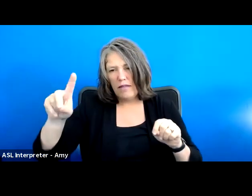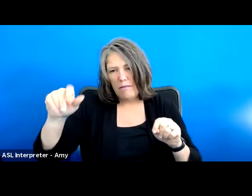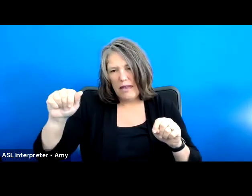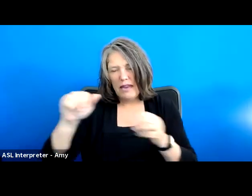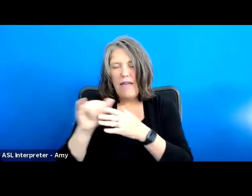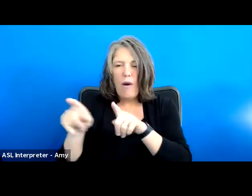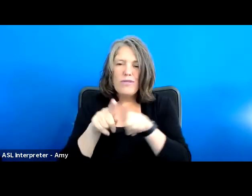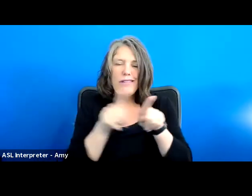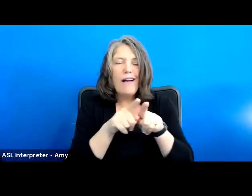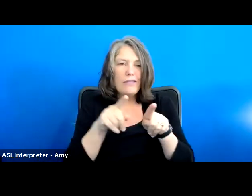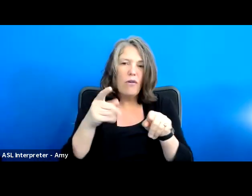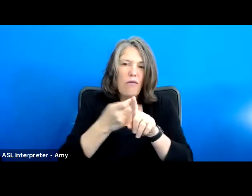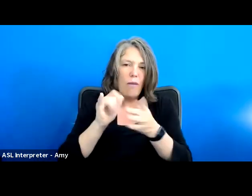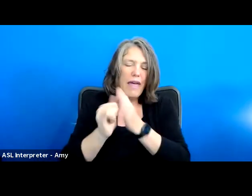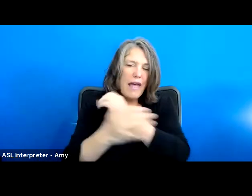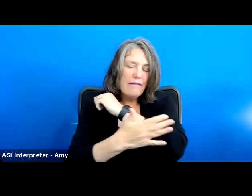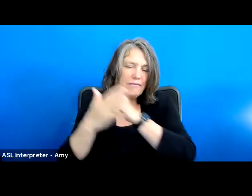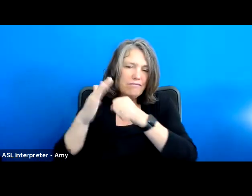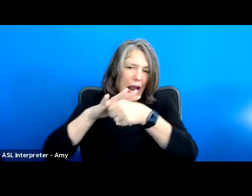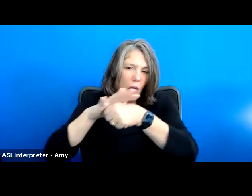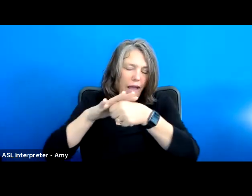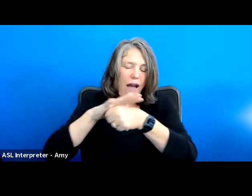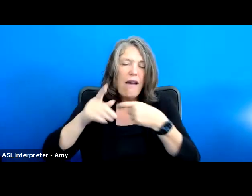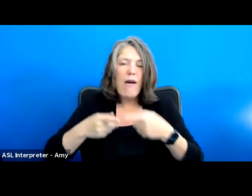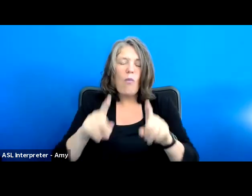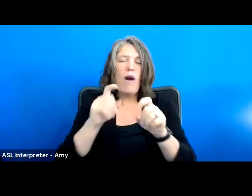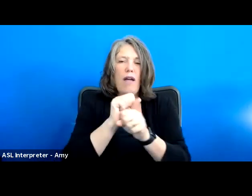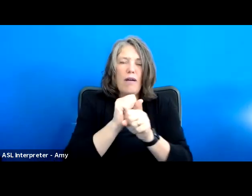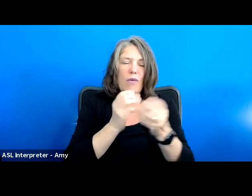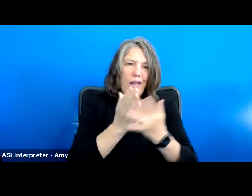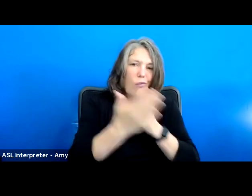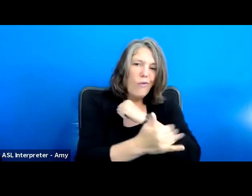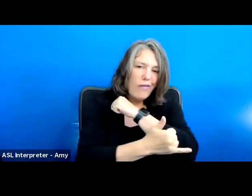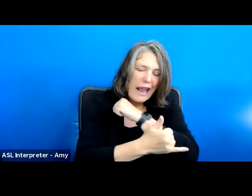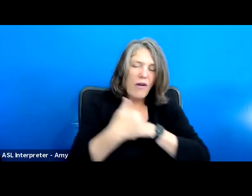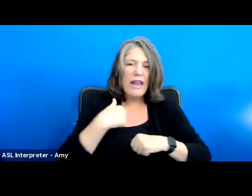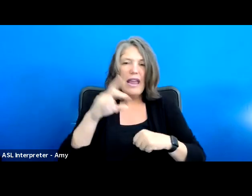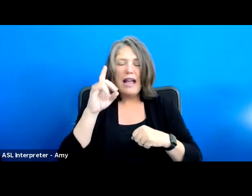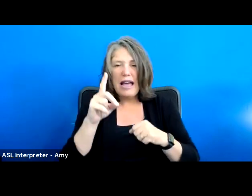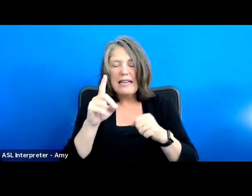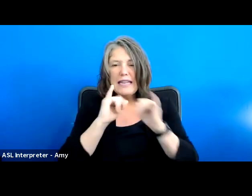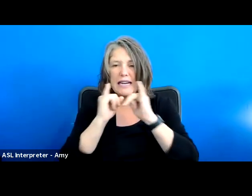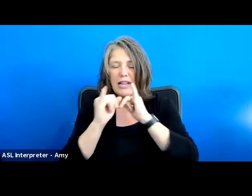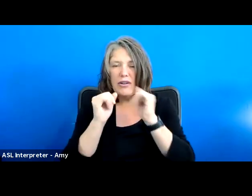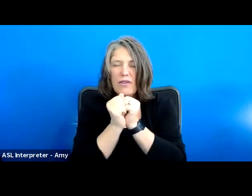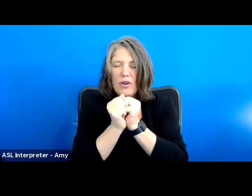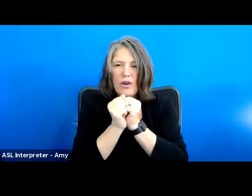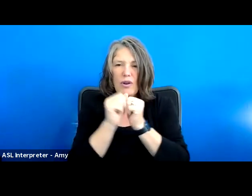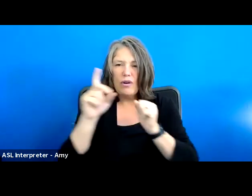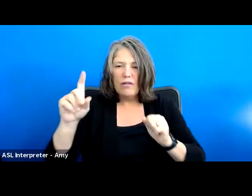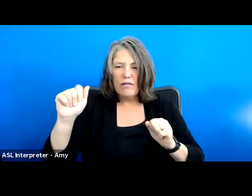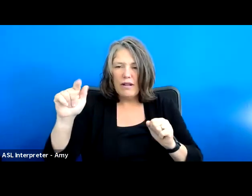was also up in that area. And while we were working to learn the county, I did a interview with the